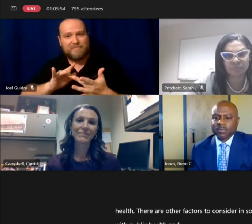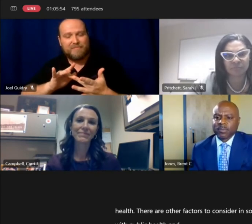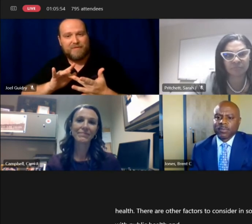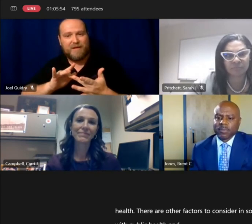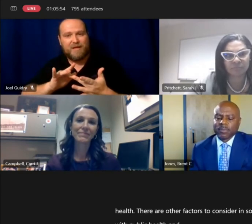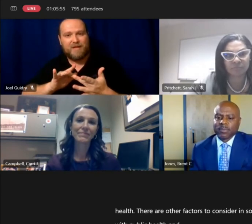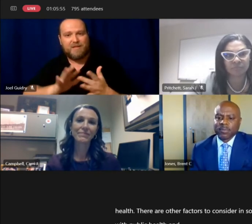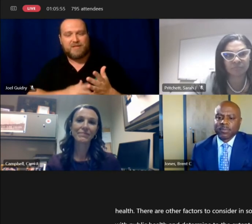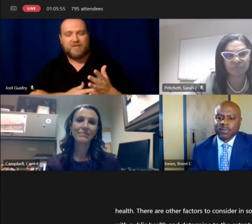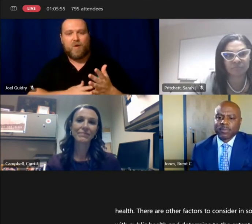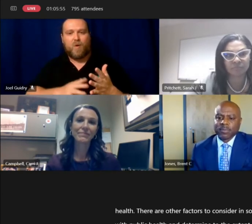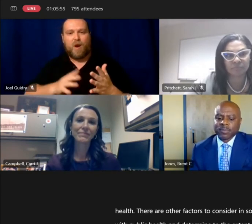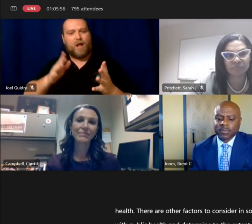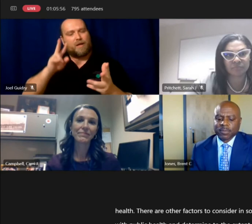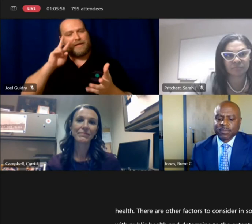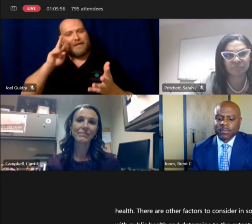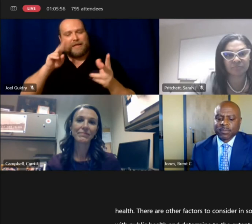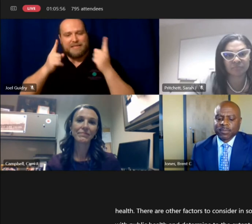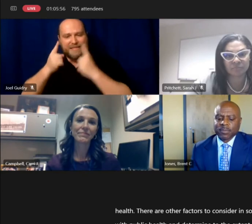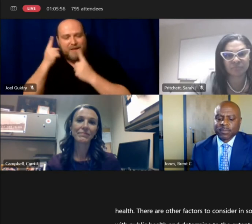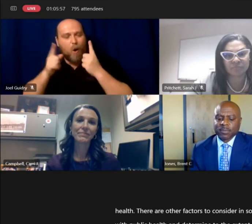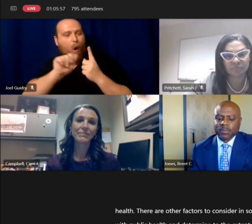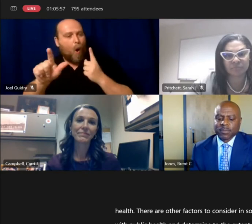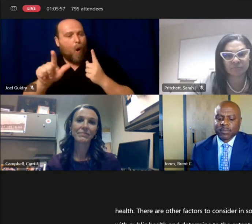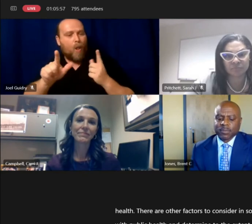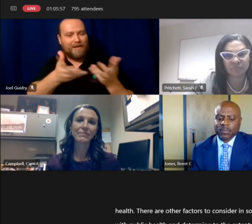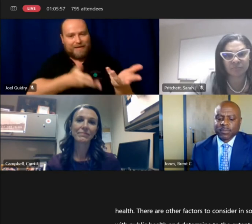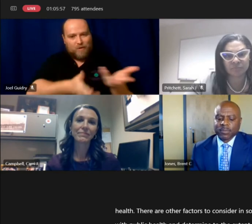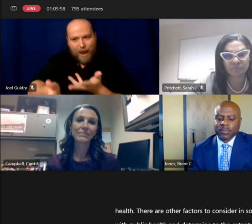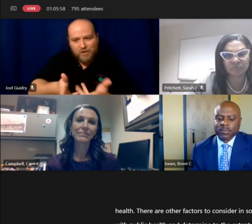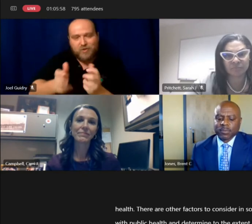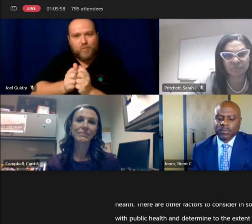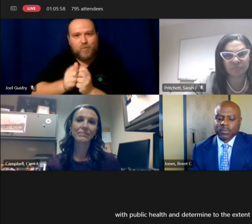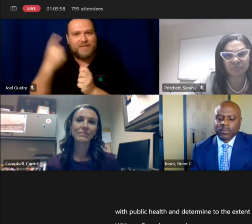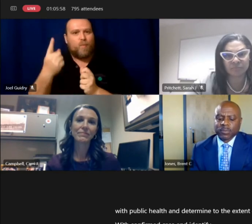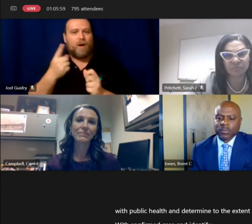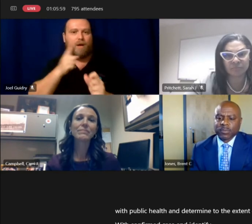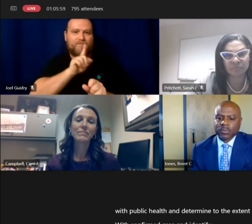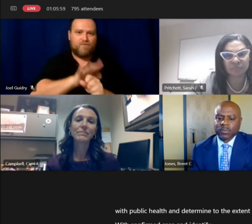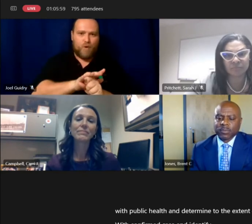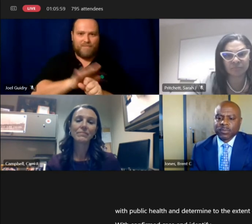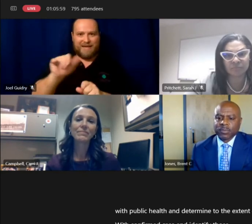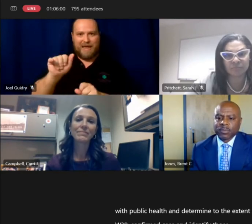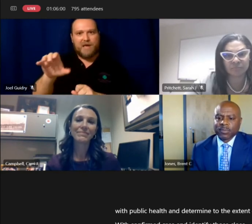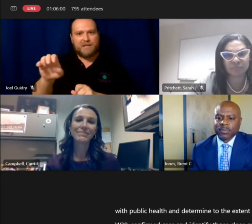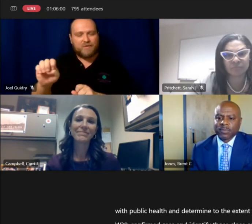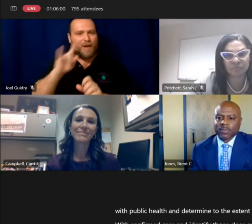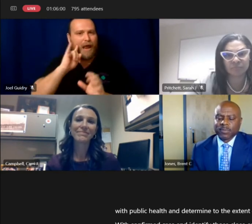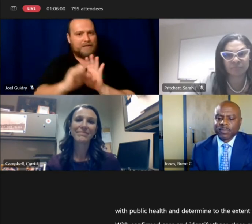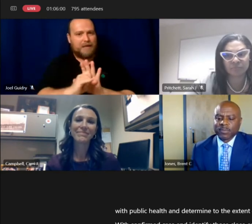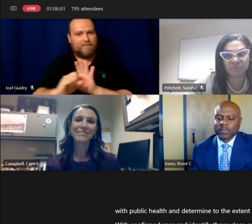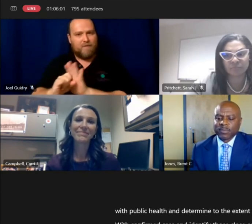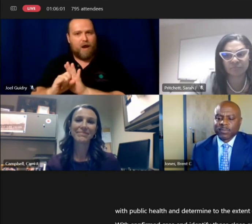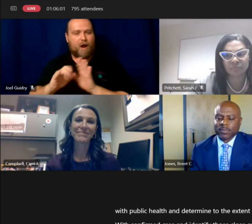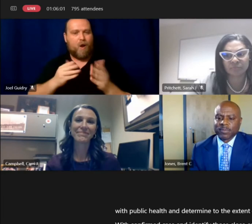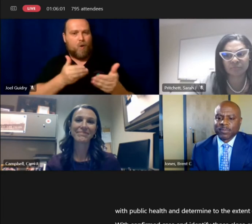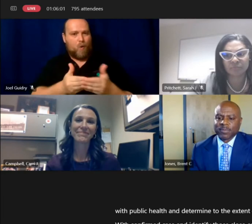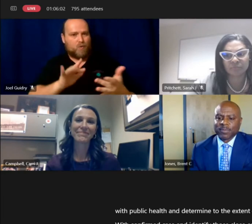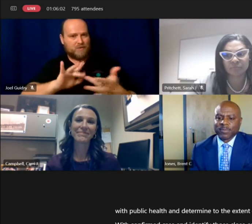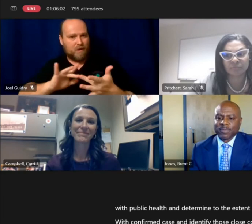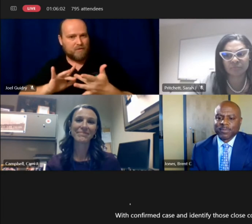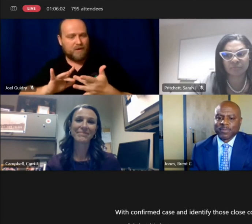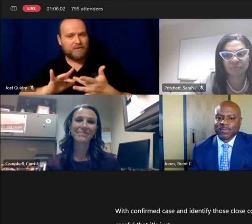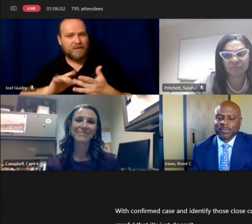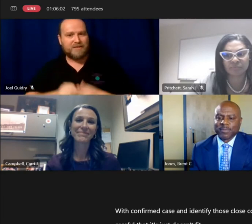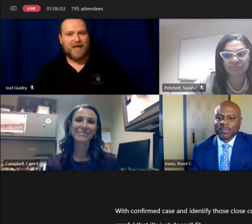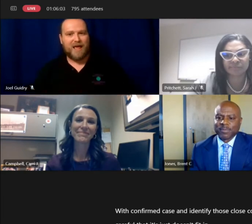with anybody with confirmed case and identify those close contacts. So I just want to be really careful that it just doesn't fit in this nice little box